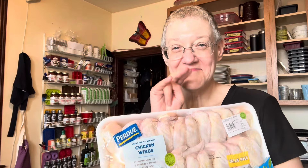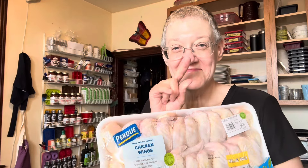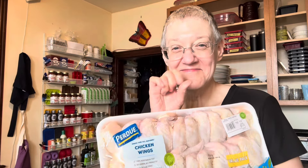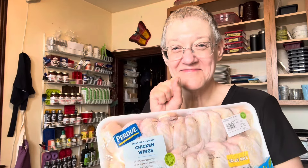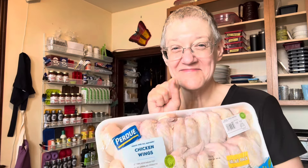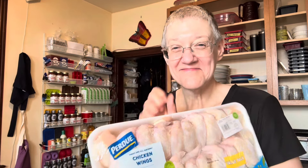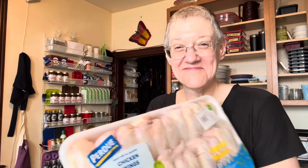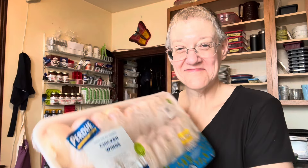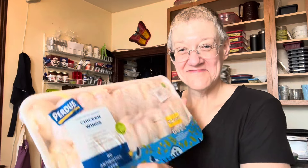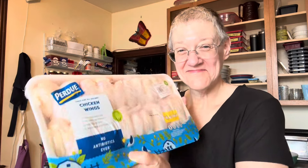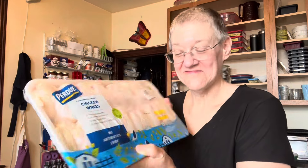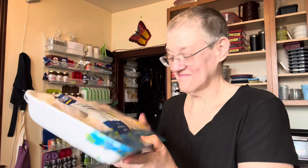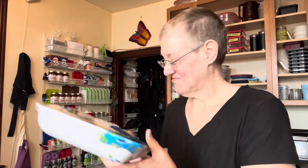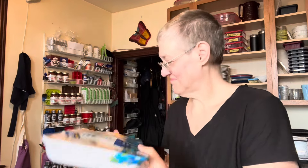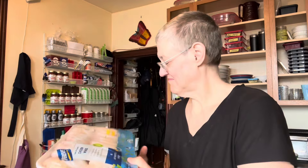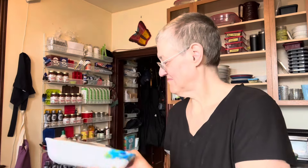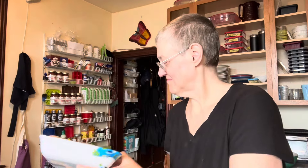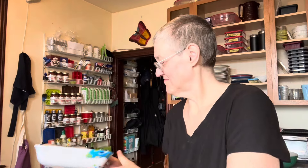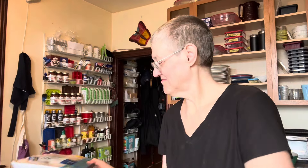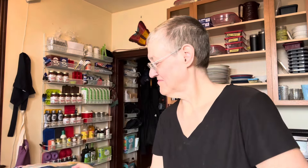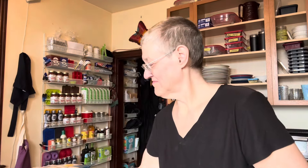Now let's work on the chicken wings.